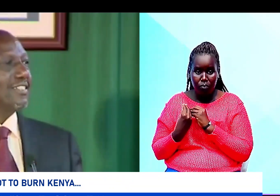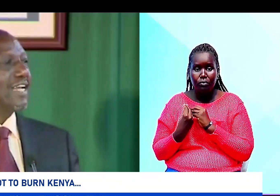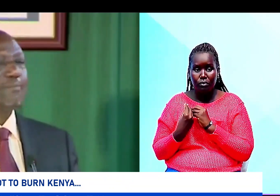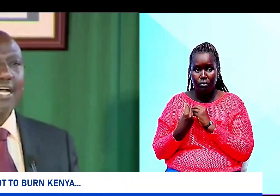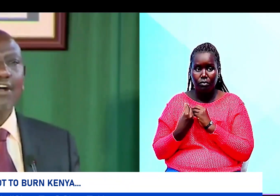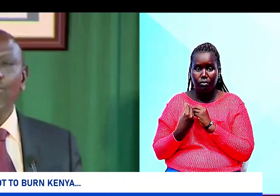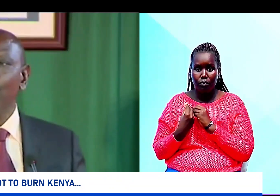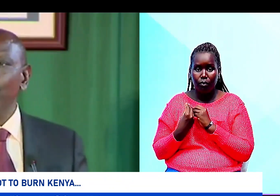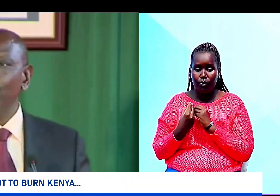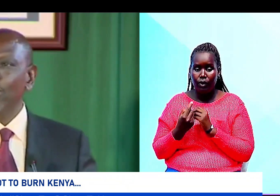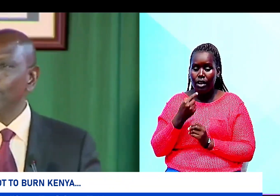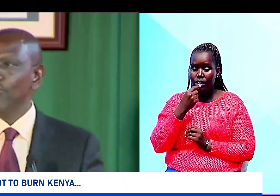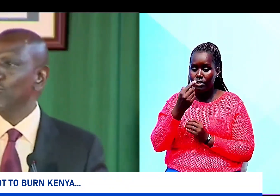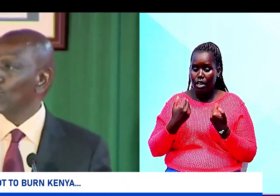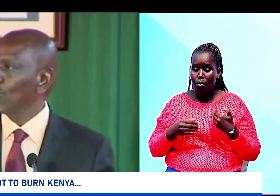tell me how you want me to go.